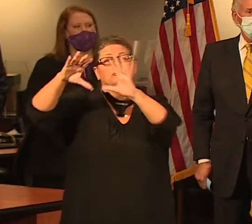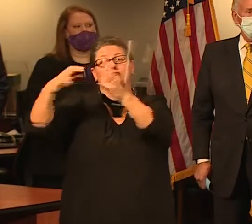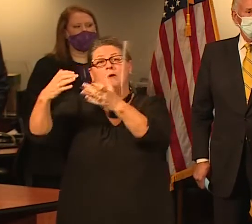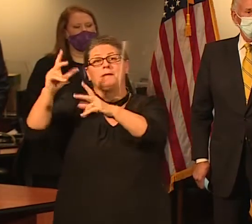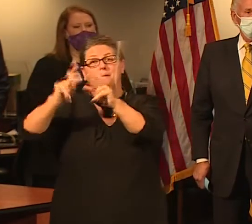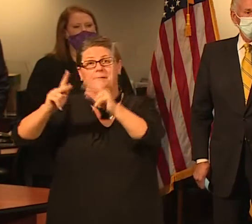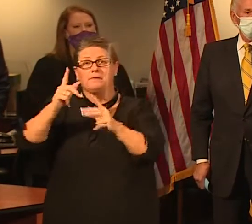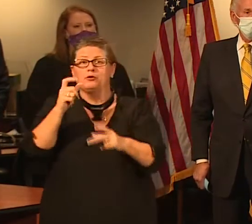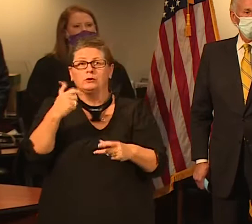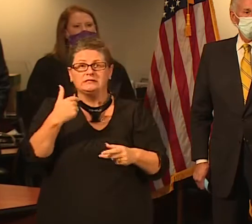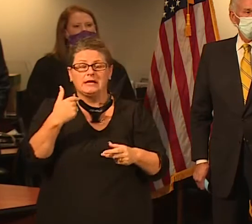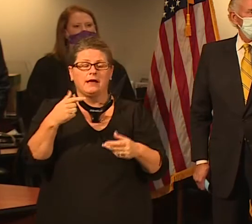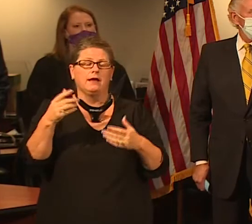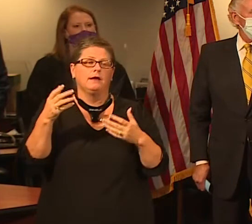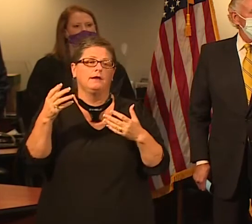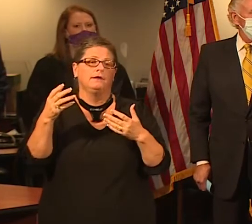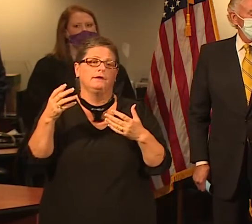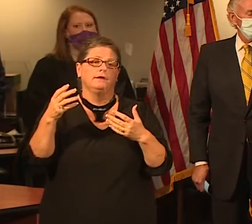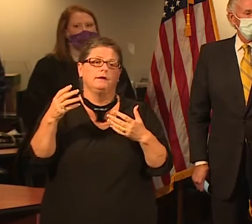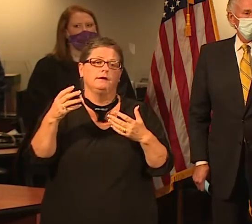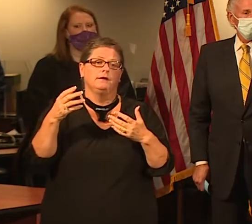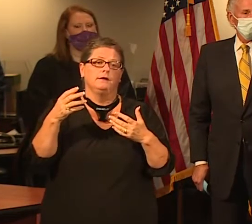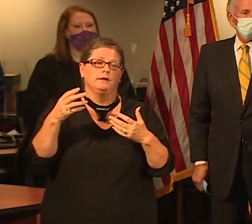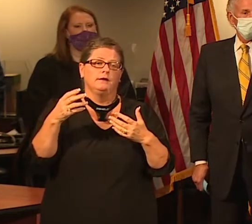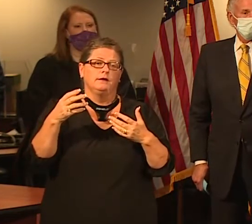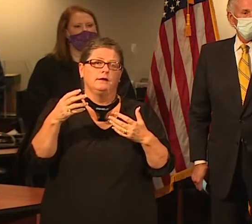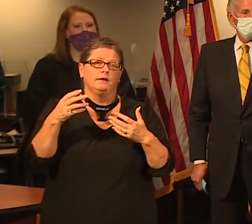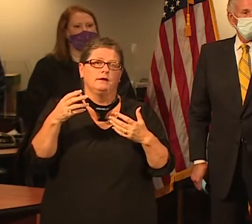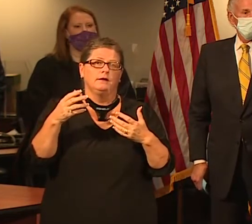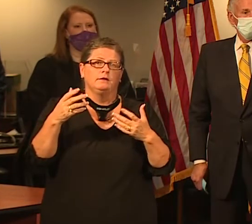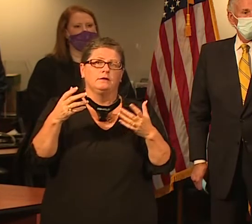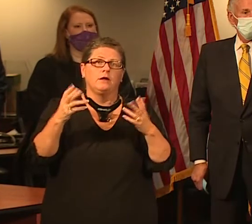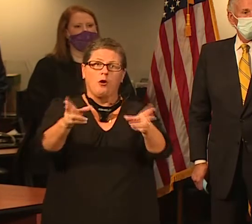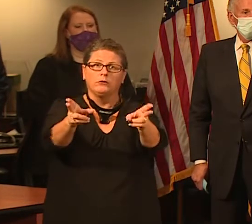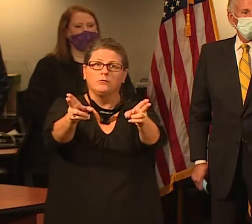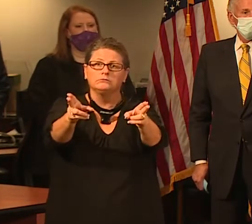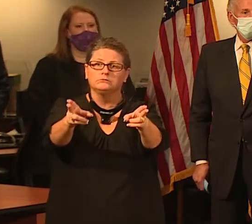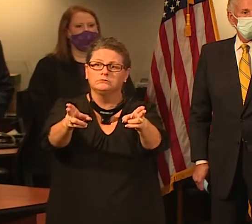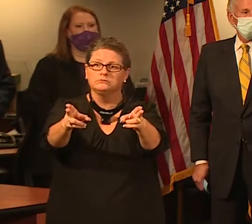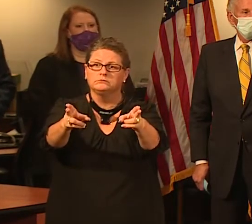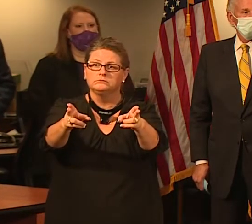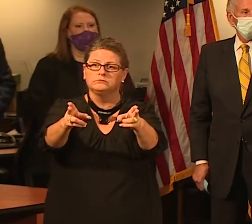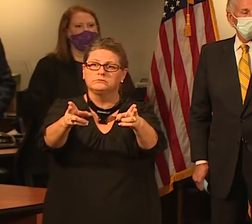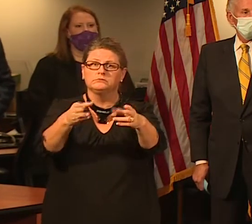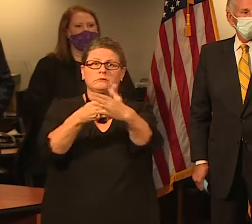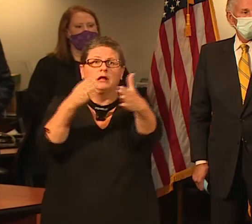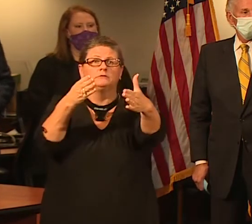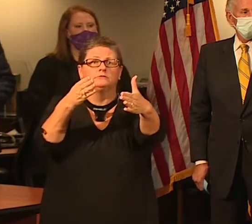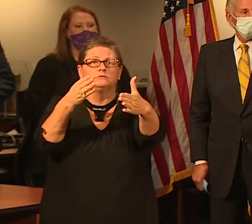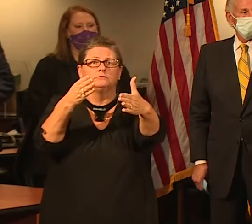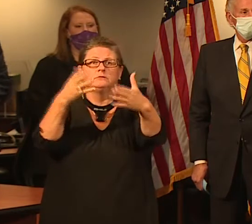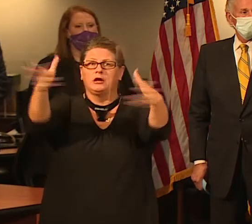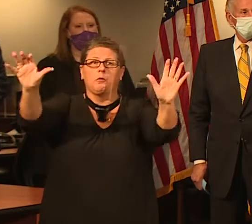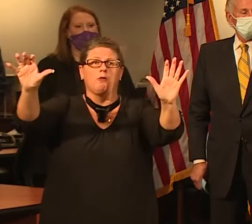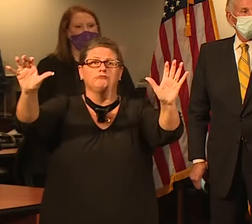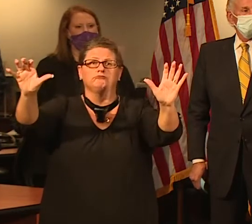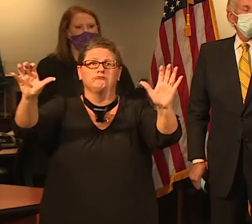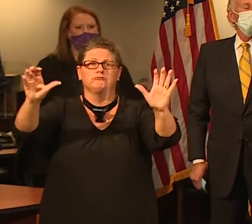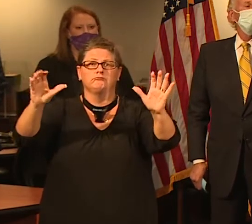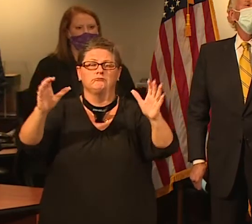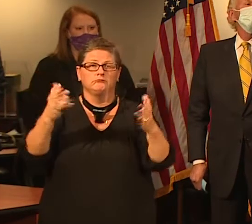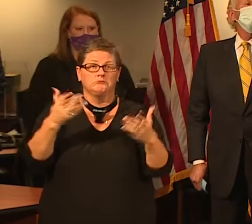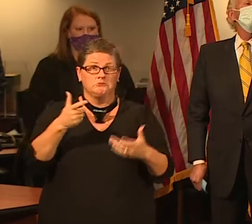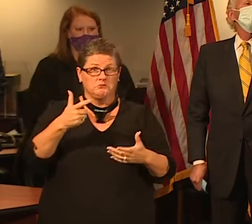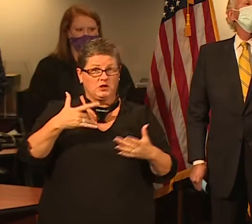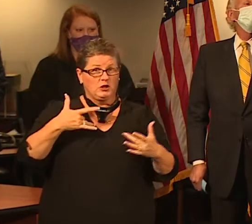sect of people who are against vaccines in general. Are you concerned about both of those numbers kind of being combined and